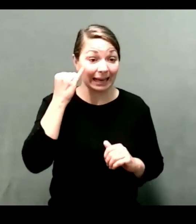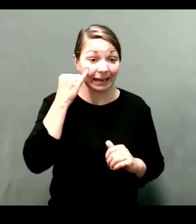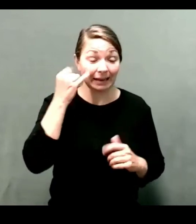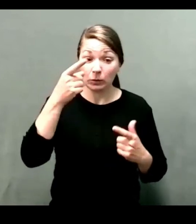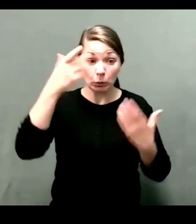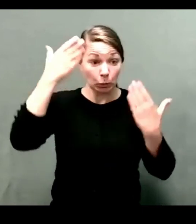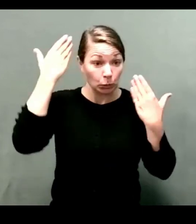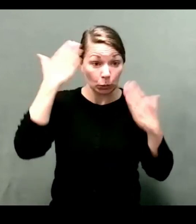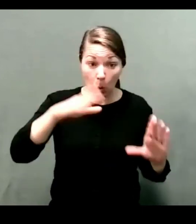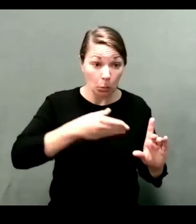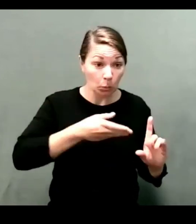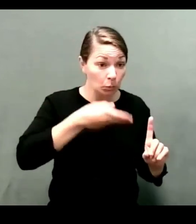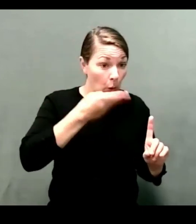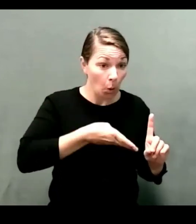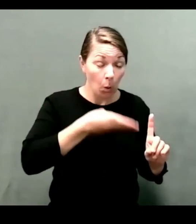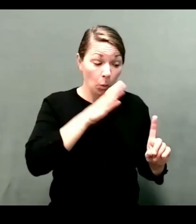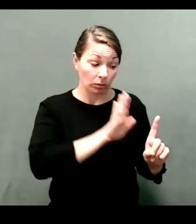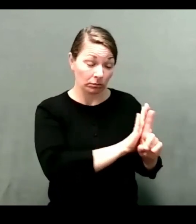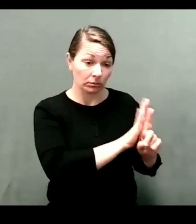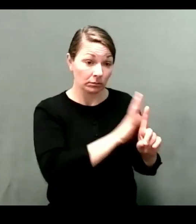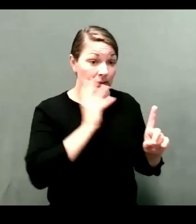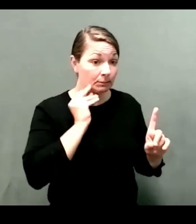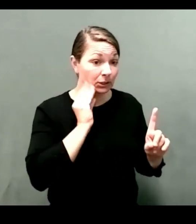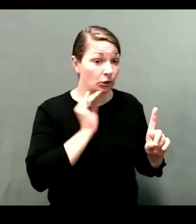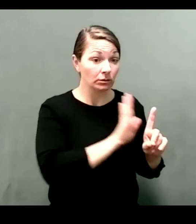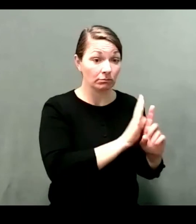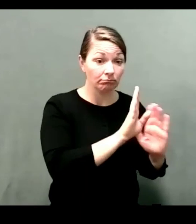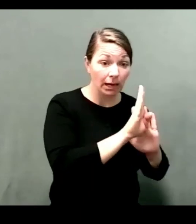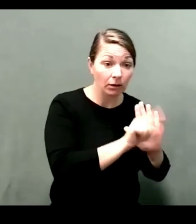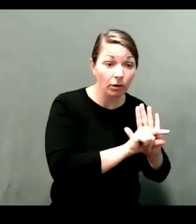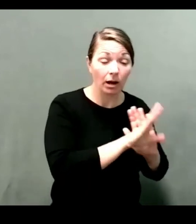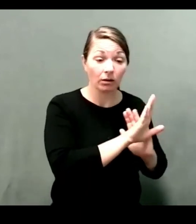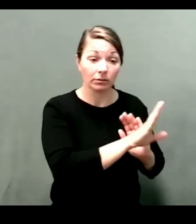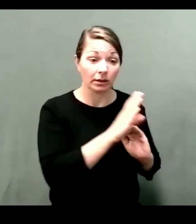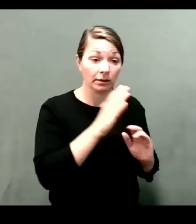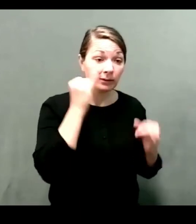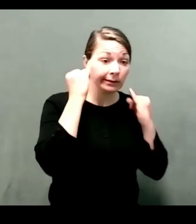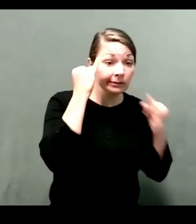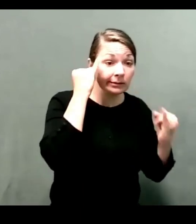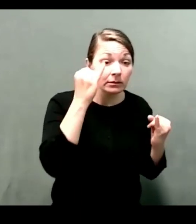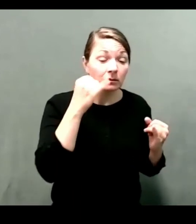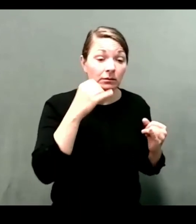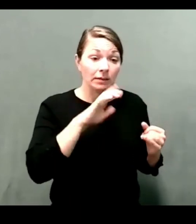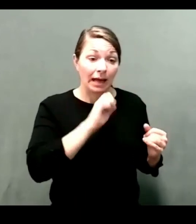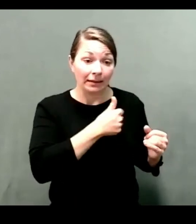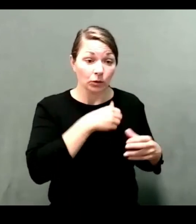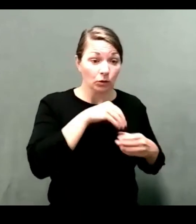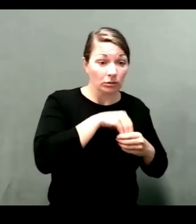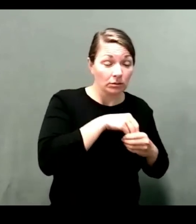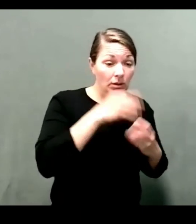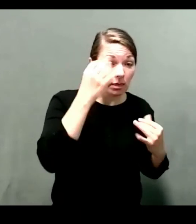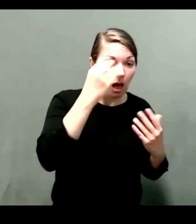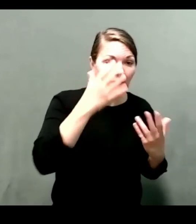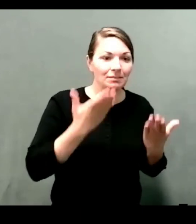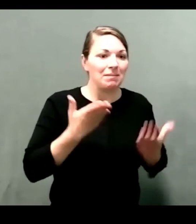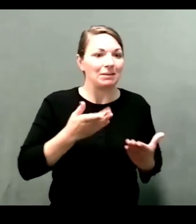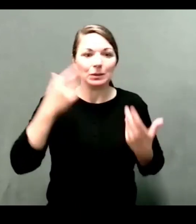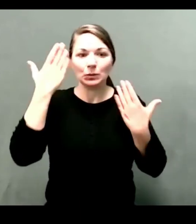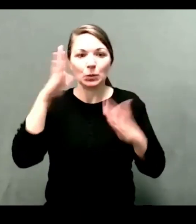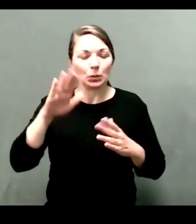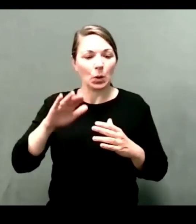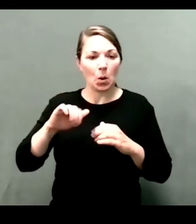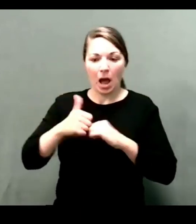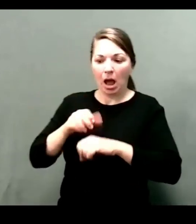have impacted your work with your client. This feels crucial to me because the reality is that if we don't understand the dynamics that allowed for